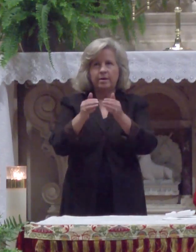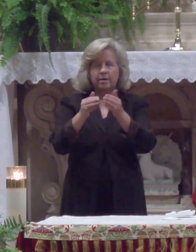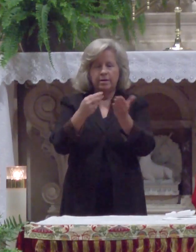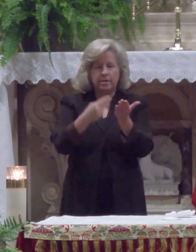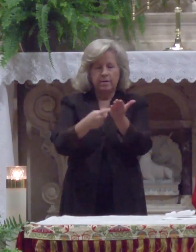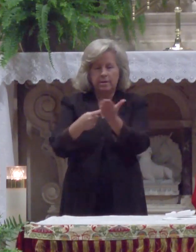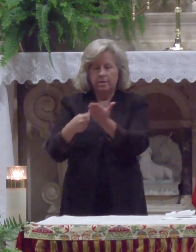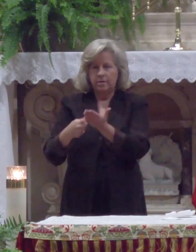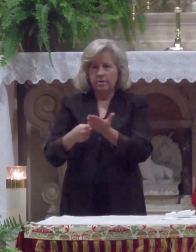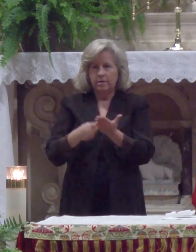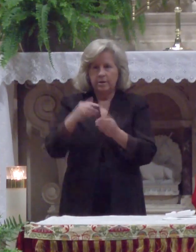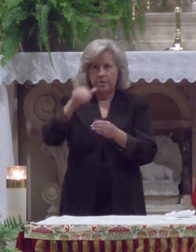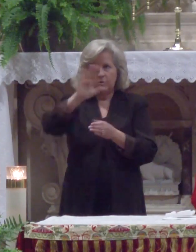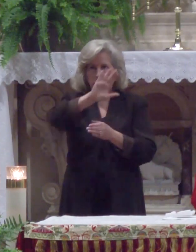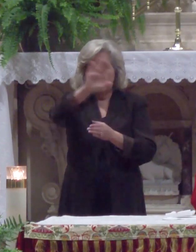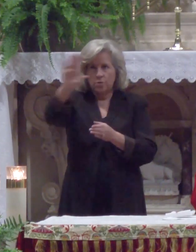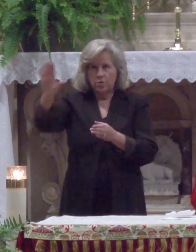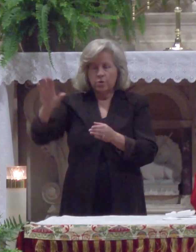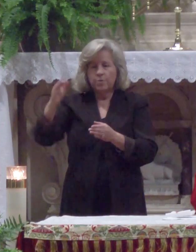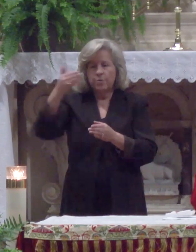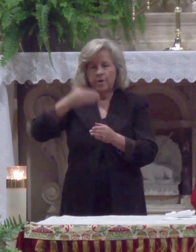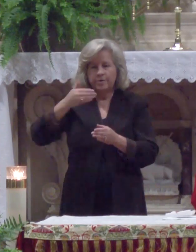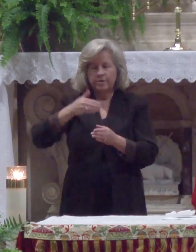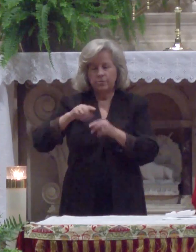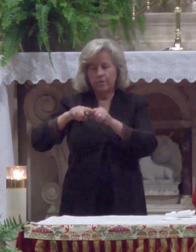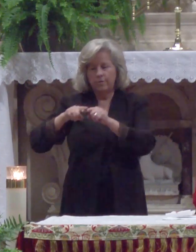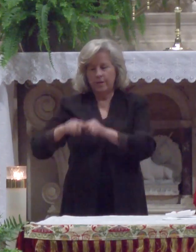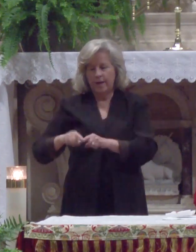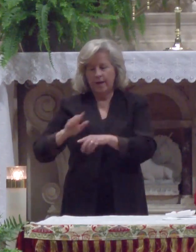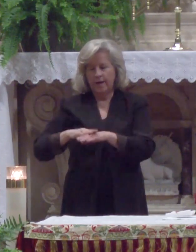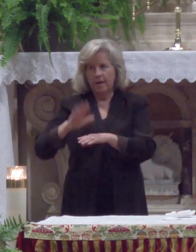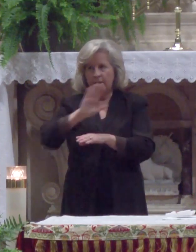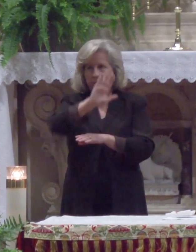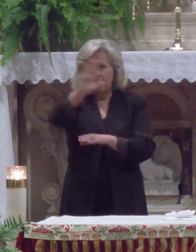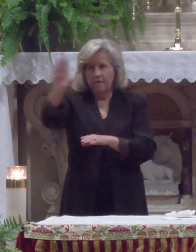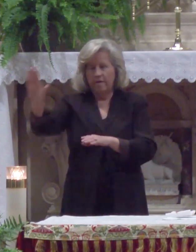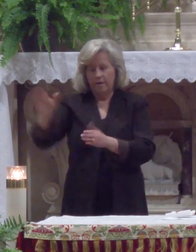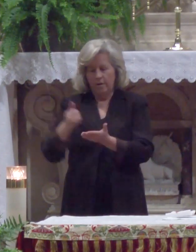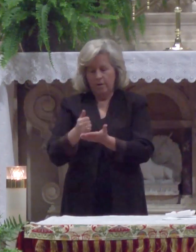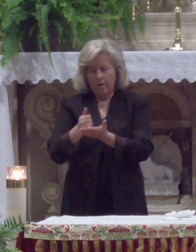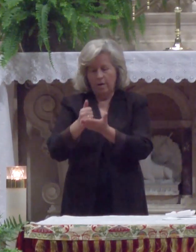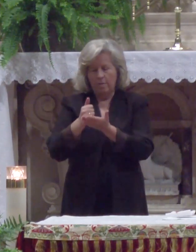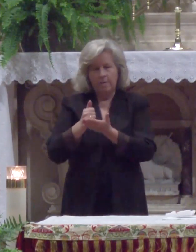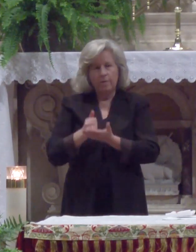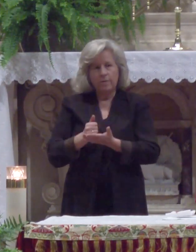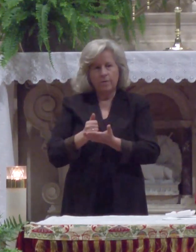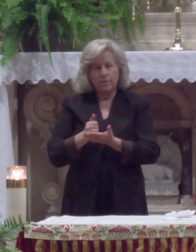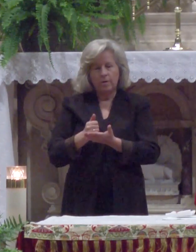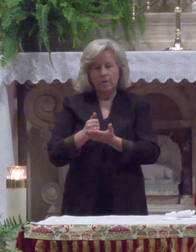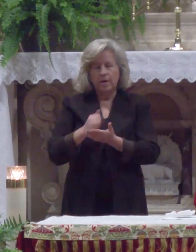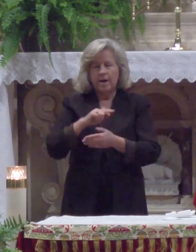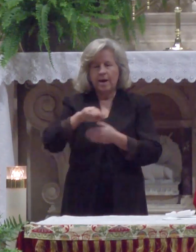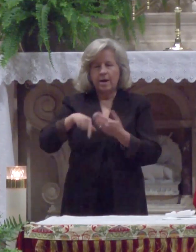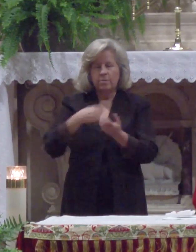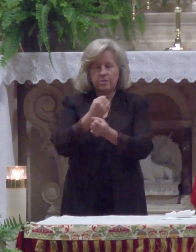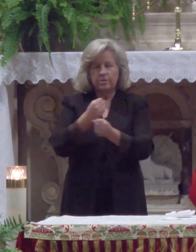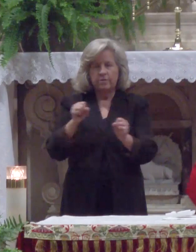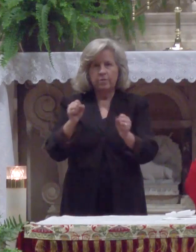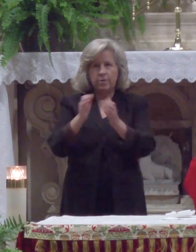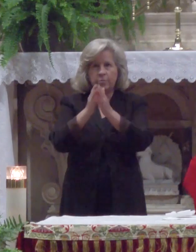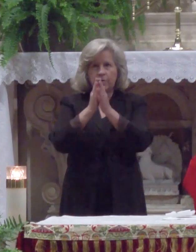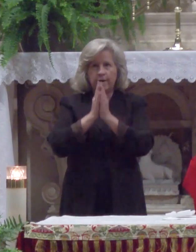your presence, we rely for unfailing help. May this sacrifice of our reconciliation, we pray, O